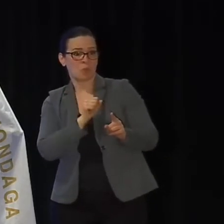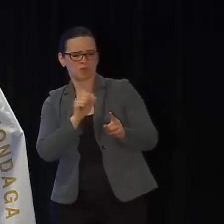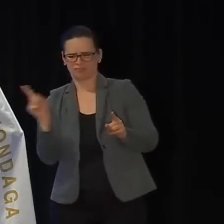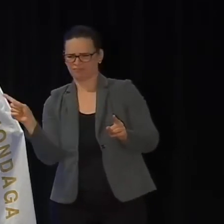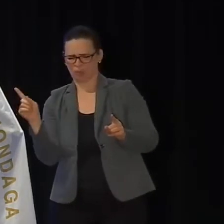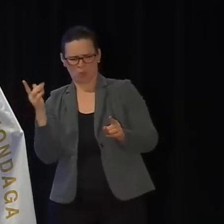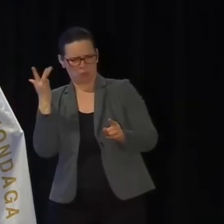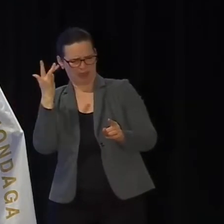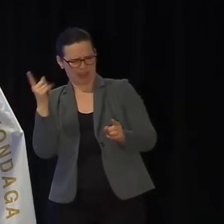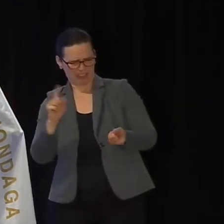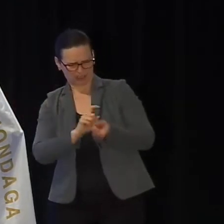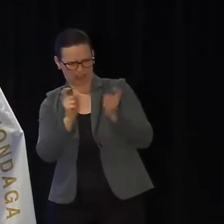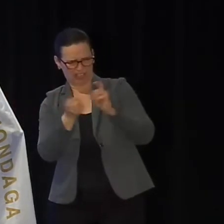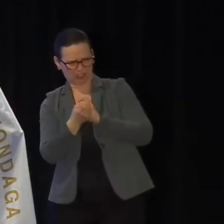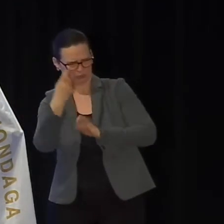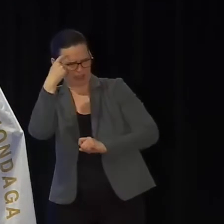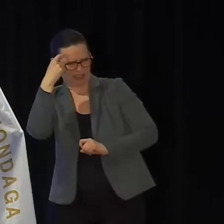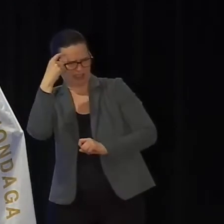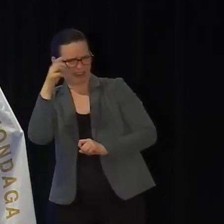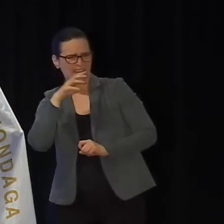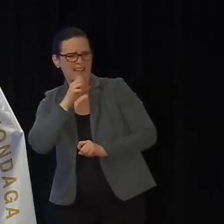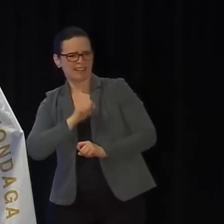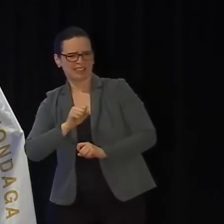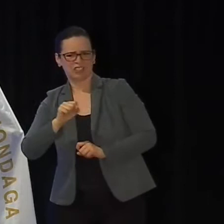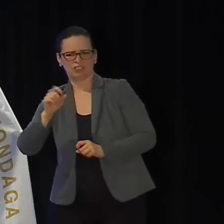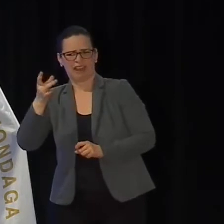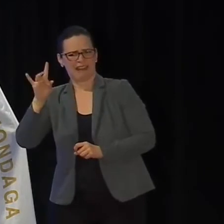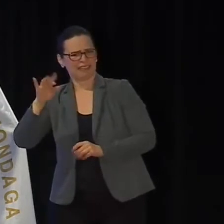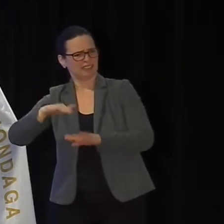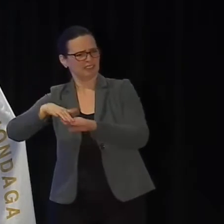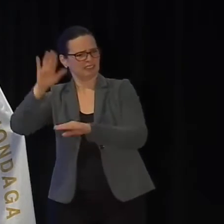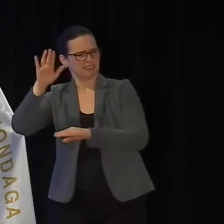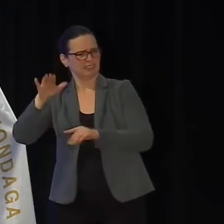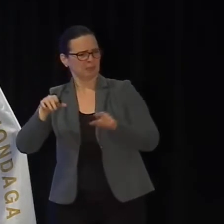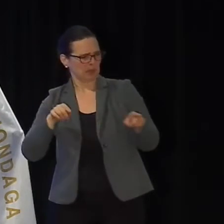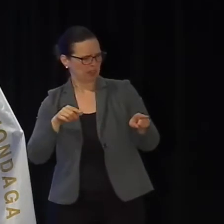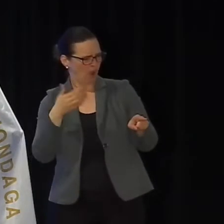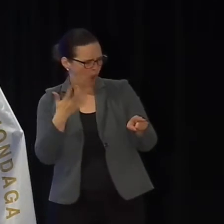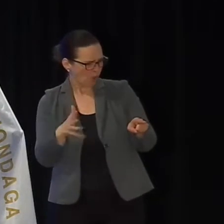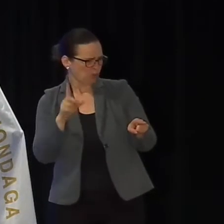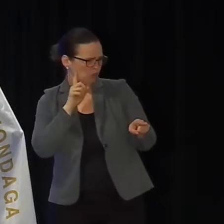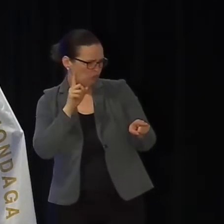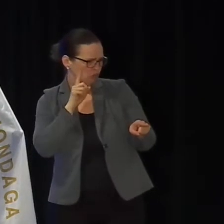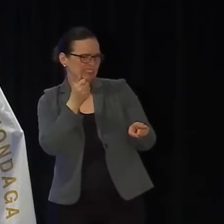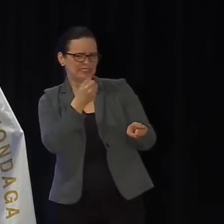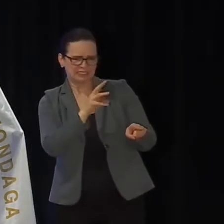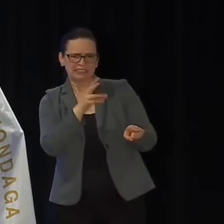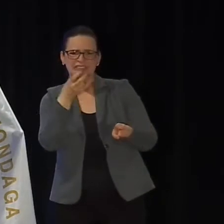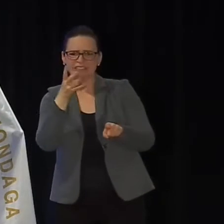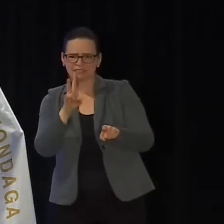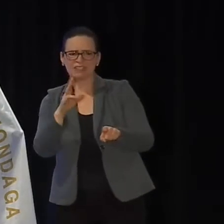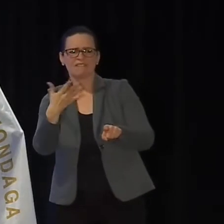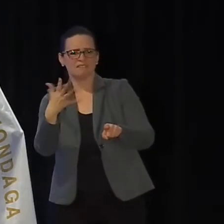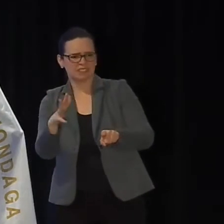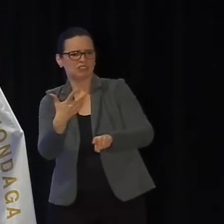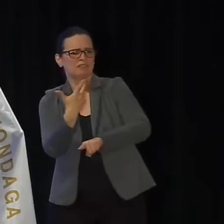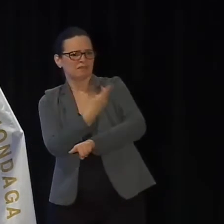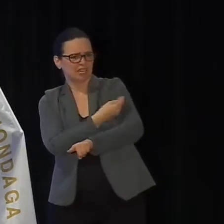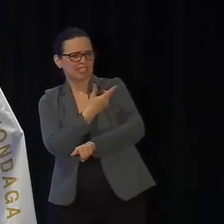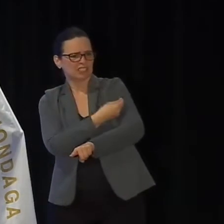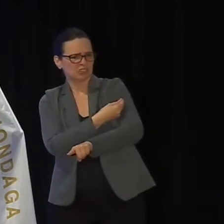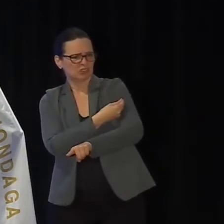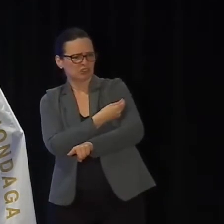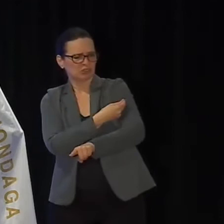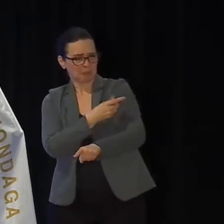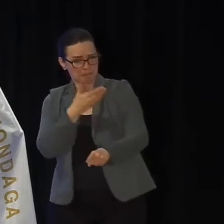that when someone goes online looking for a shot, a mom or a dad on behalf of their teenager, 16, 17 specifically, that they're